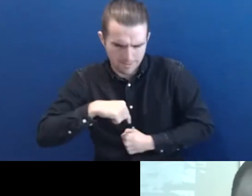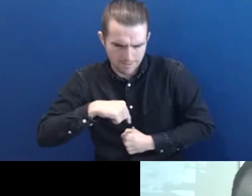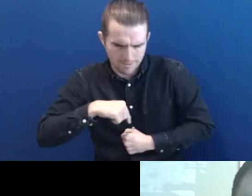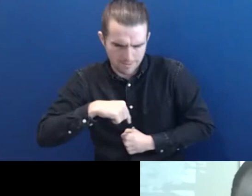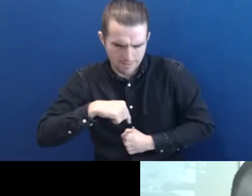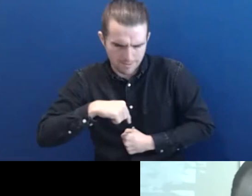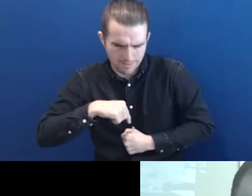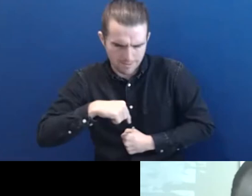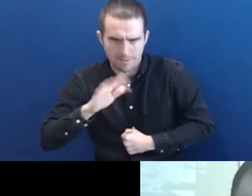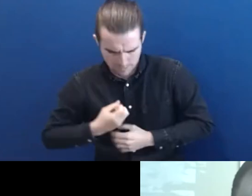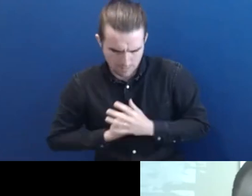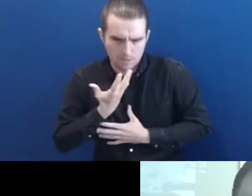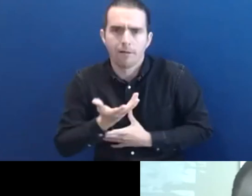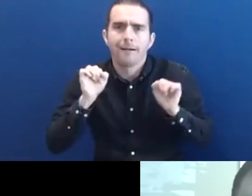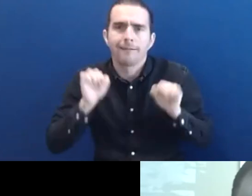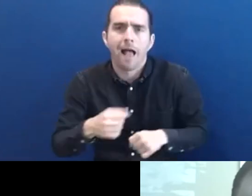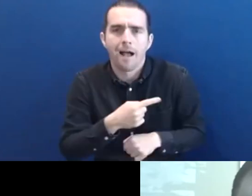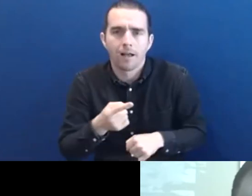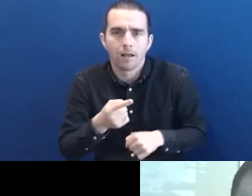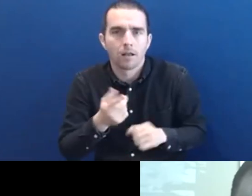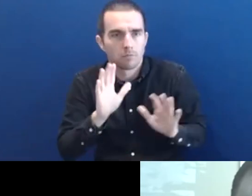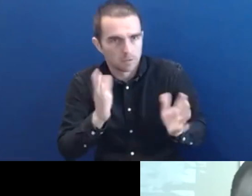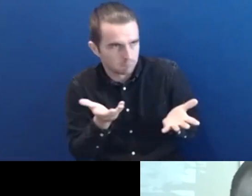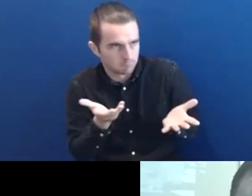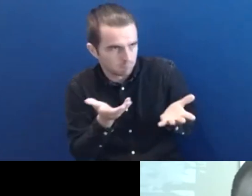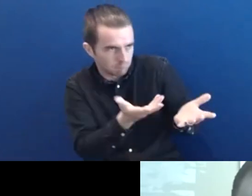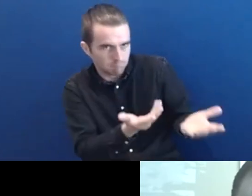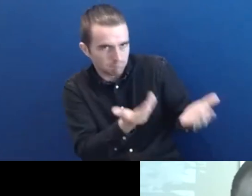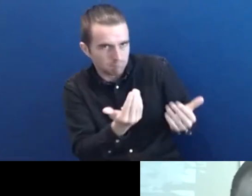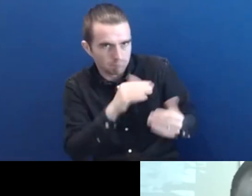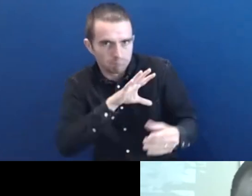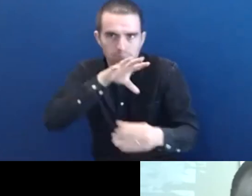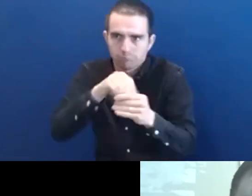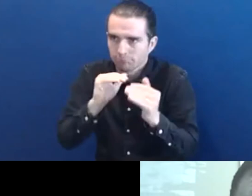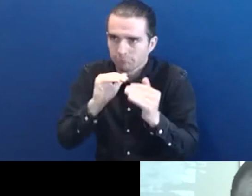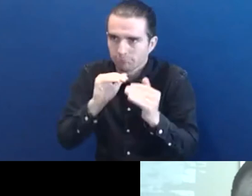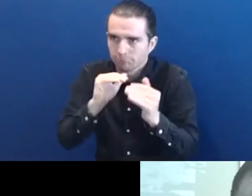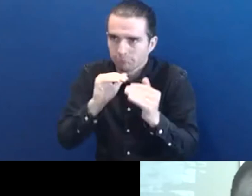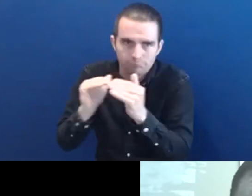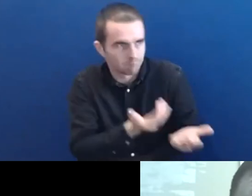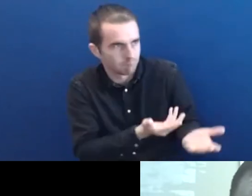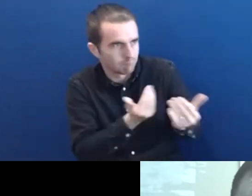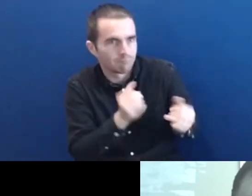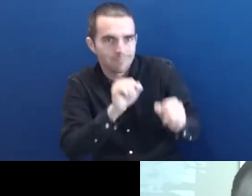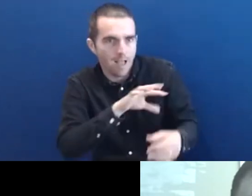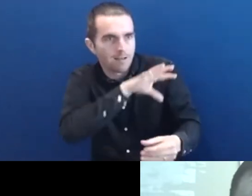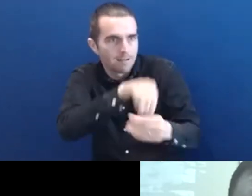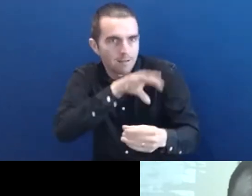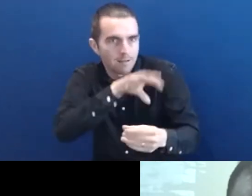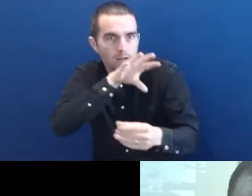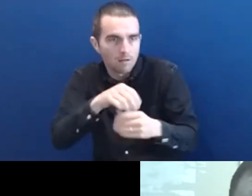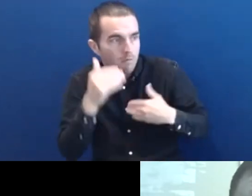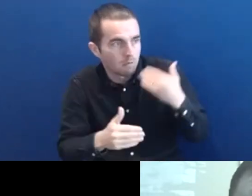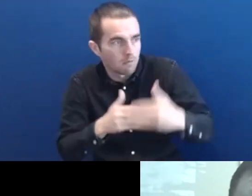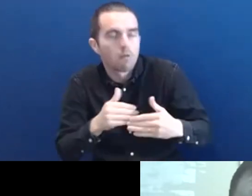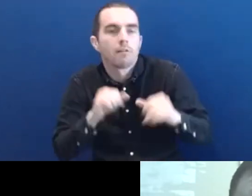this is what we have done, and we are still working a lot to see that people with